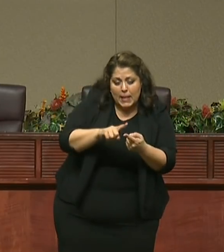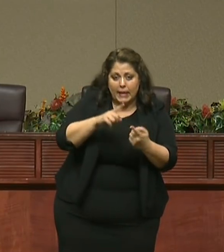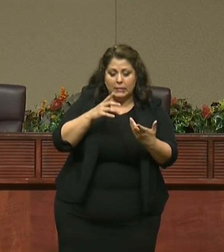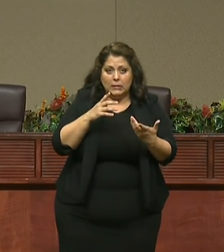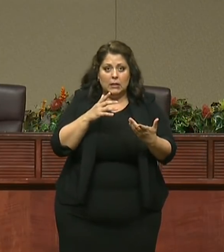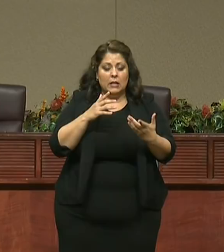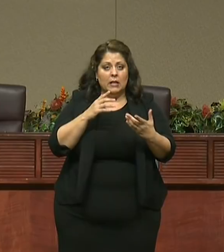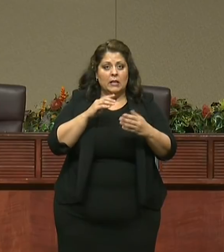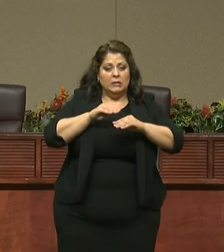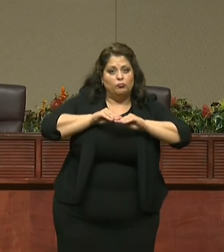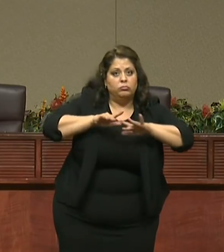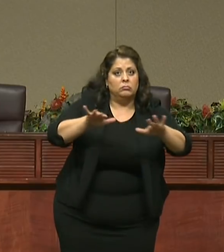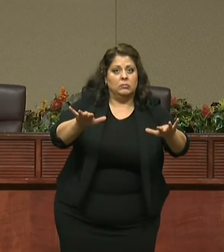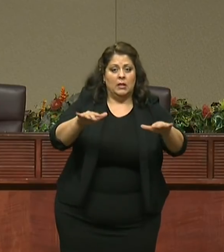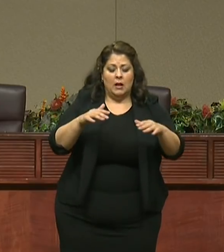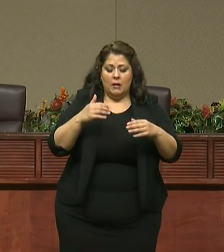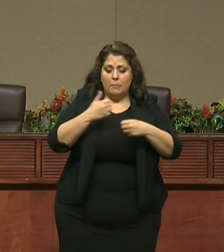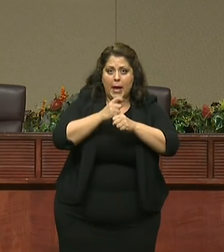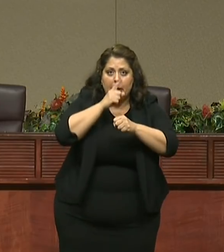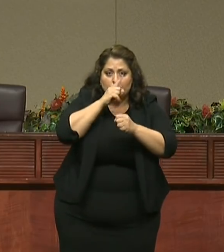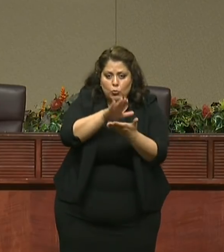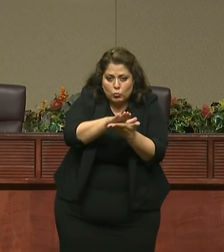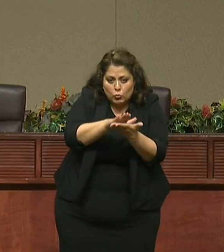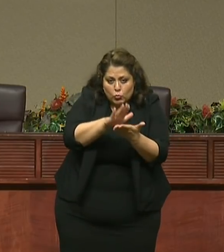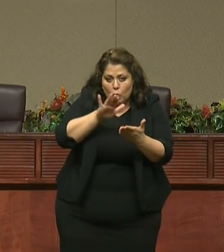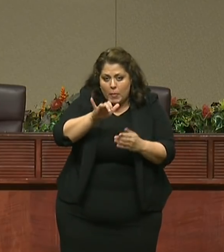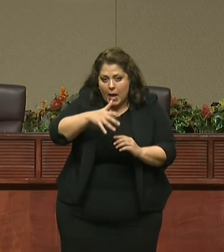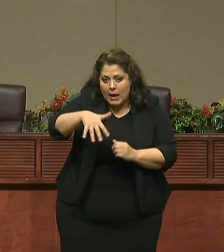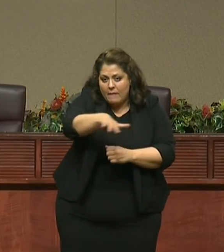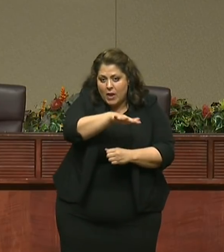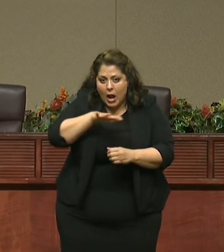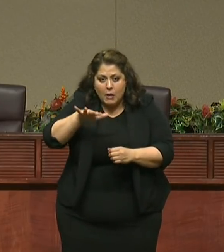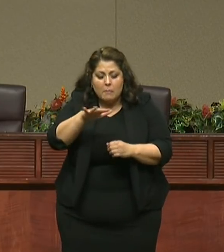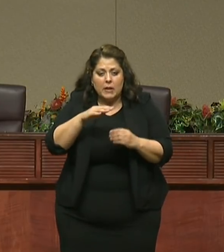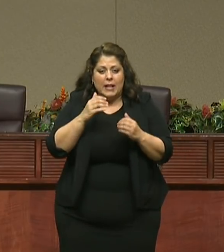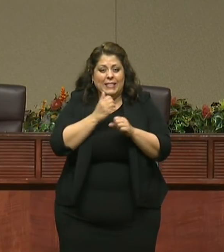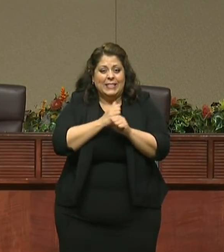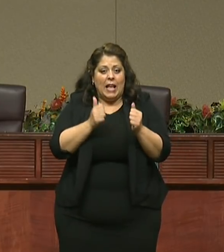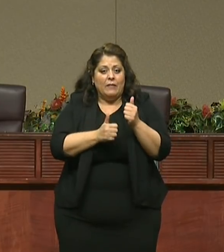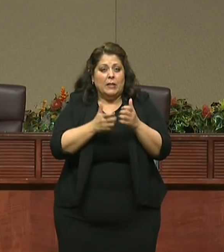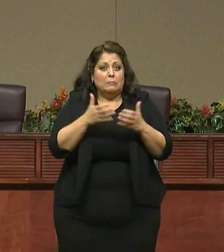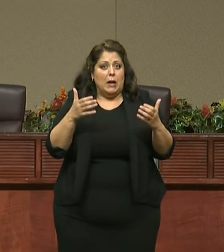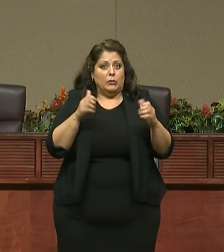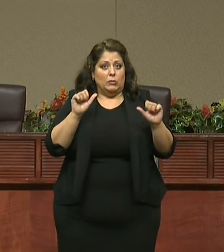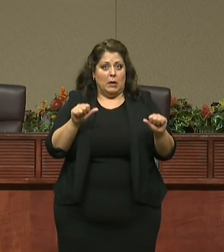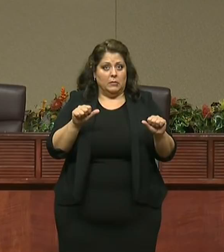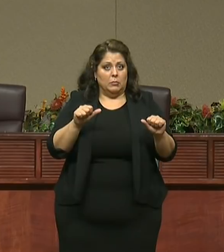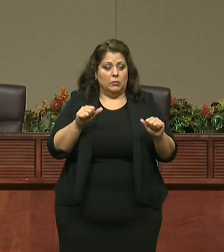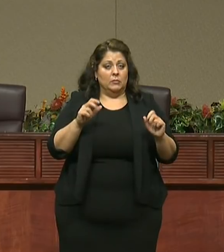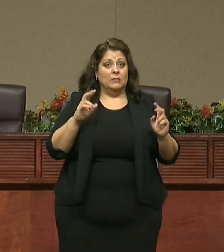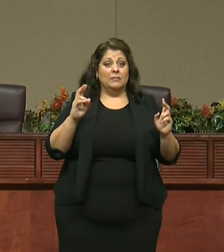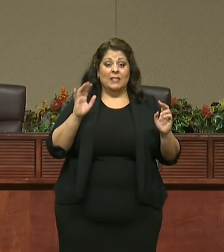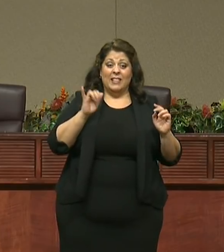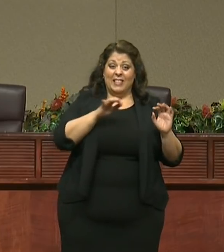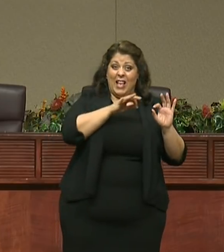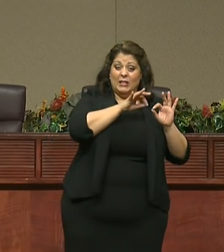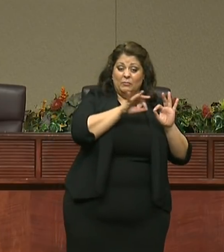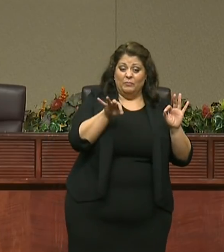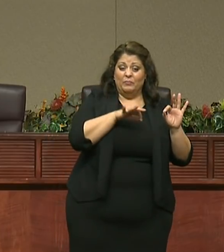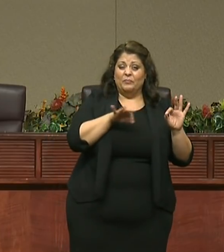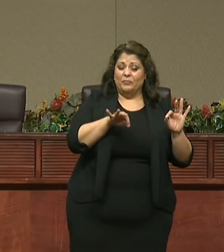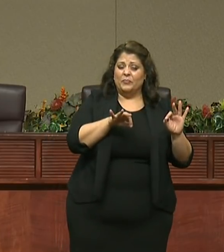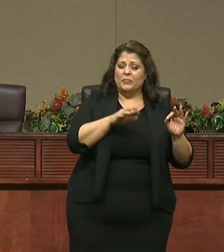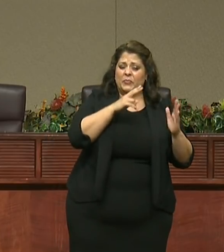the school's environment as safe as possible. That is the statement. With regard to the testing, the